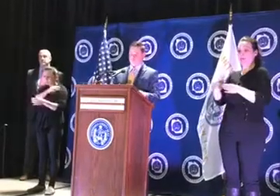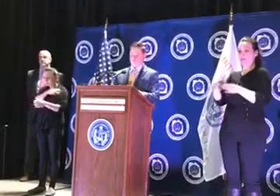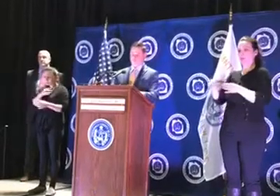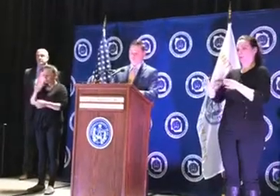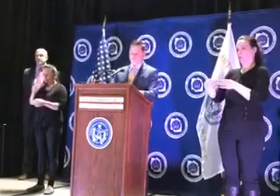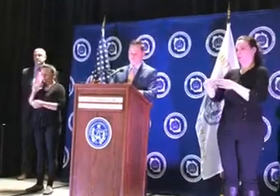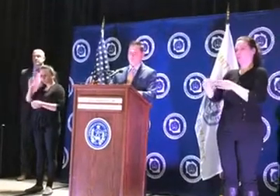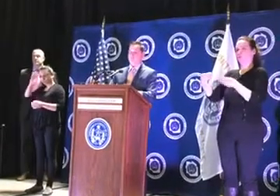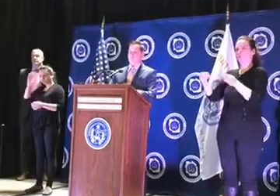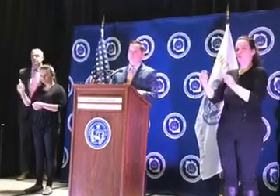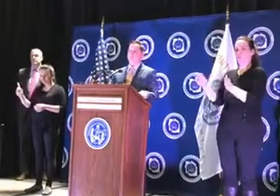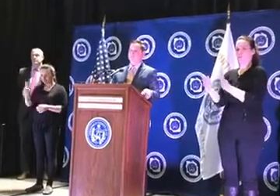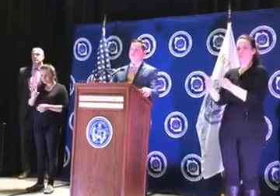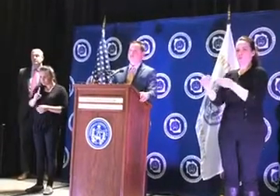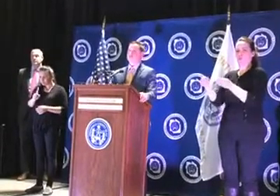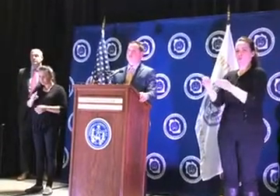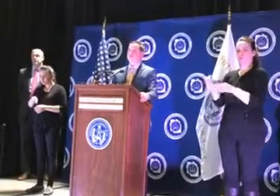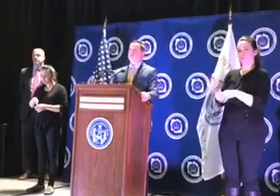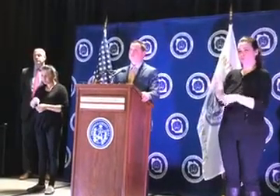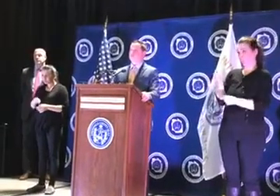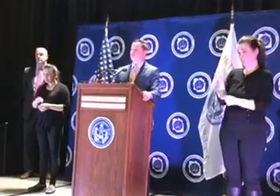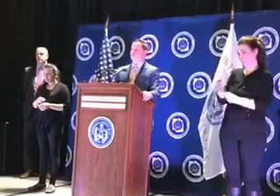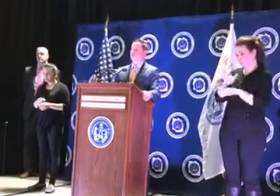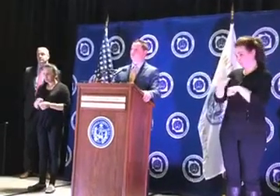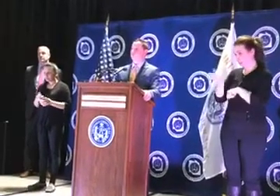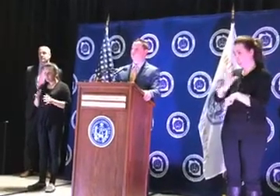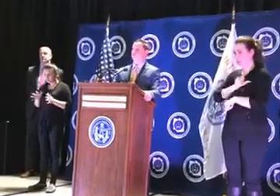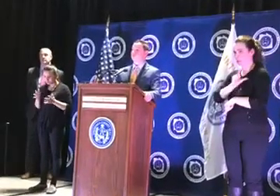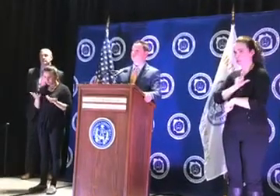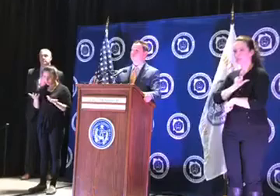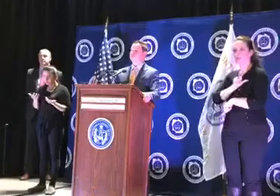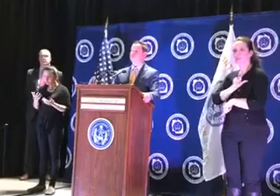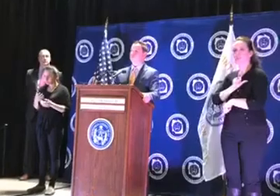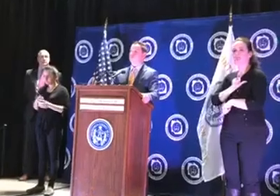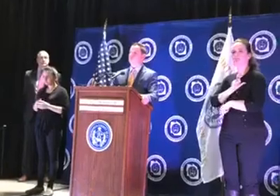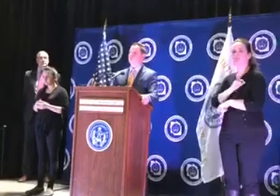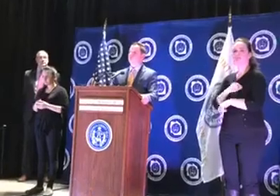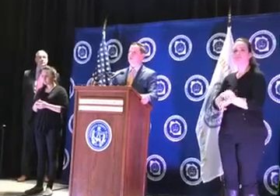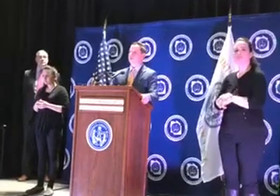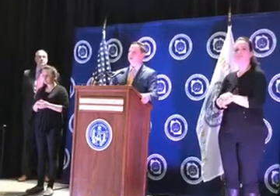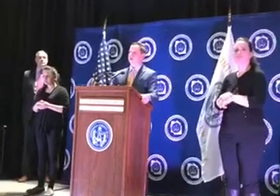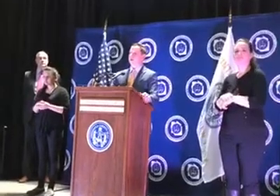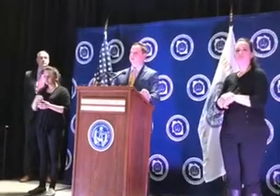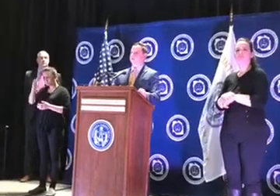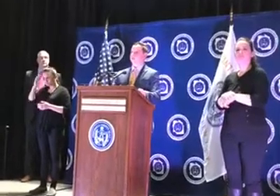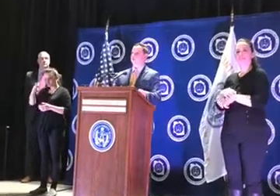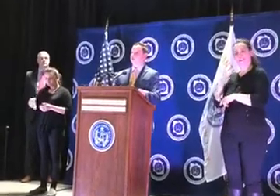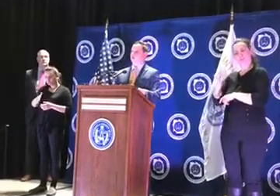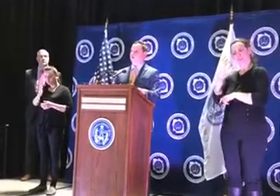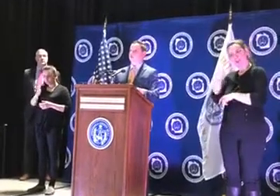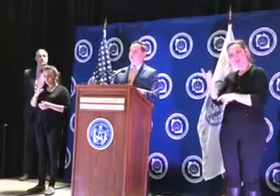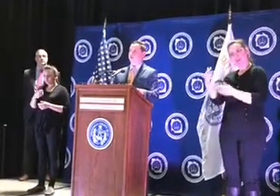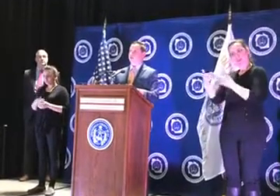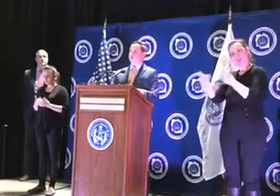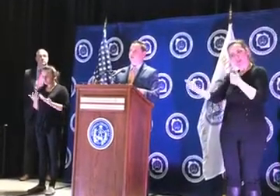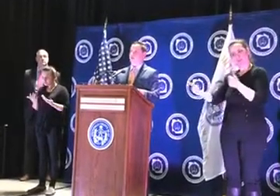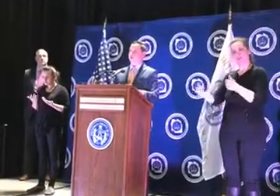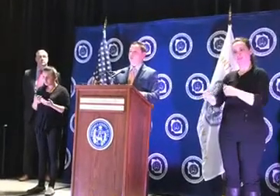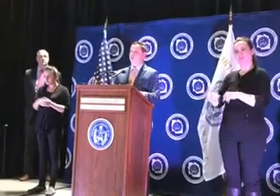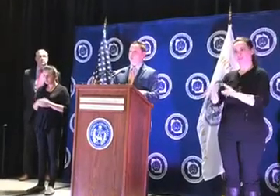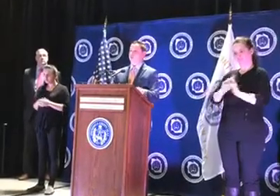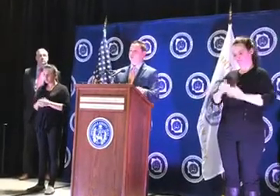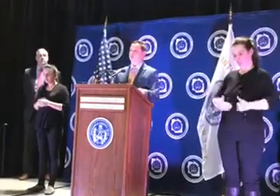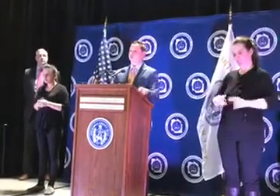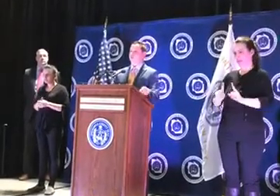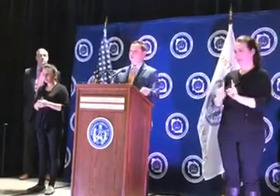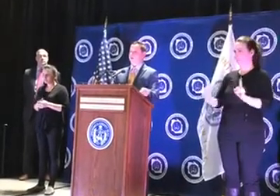do it with them specifically, or have you sent the sheriff's deputies anywhere yet about social distancing issues? We got a couple tips earlier that were concerning, that